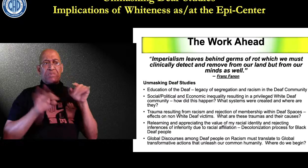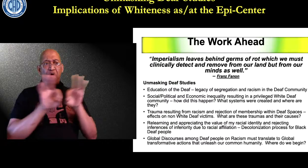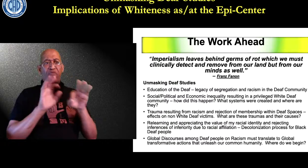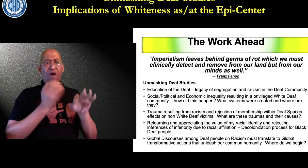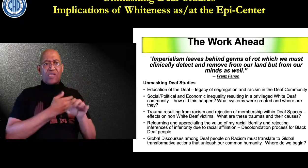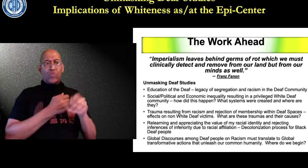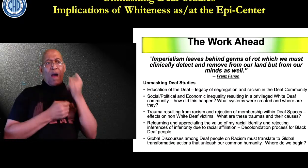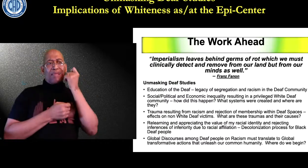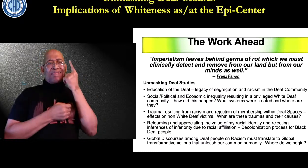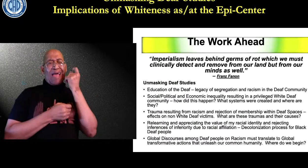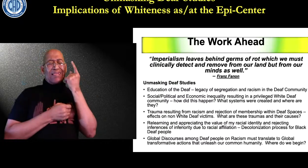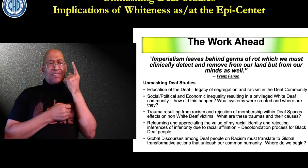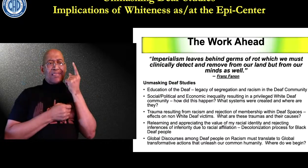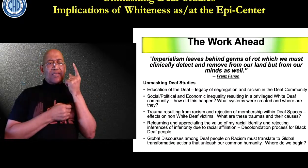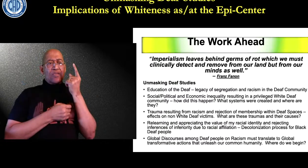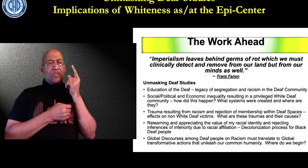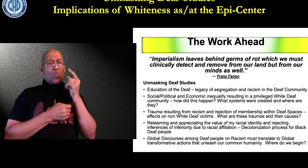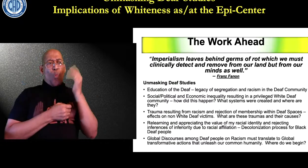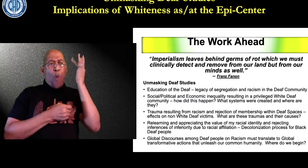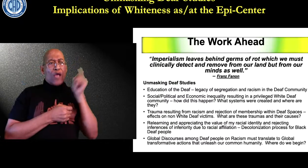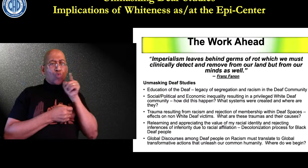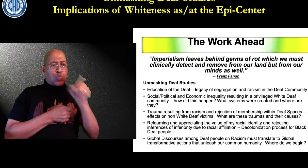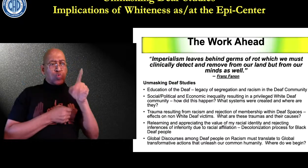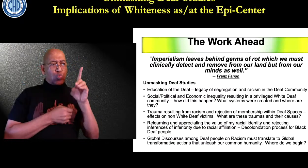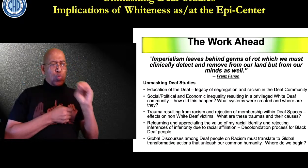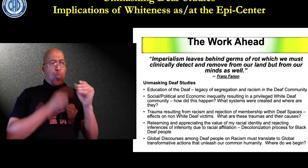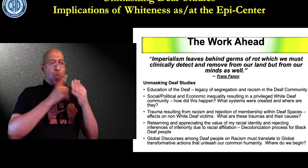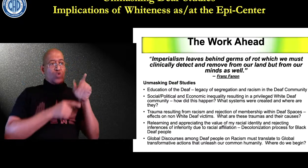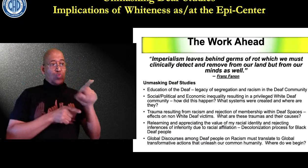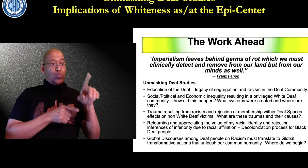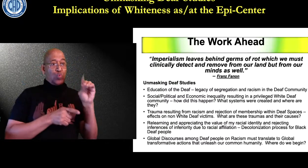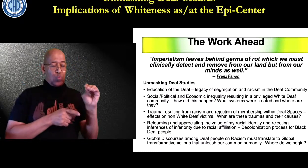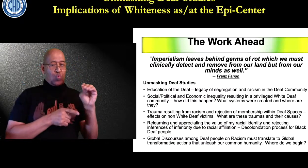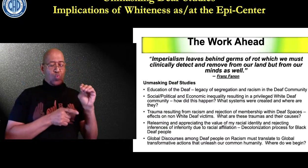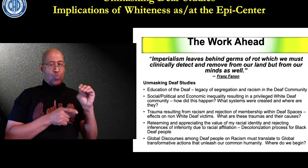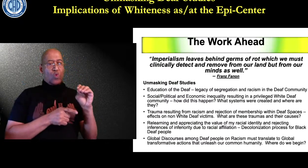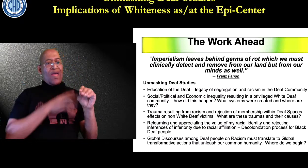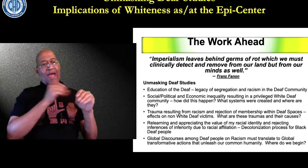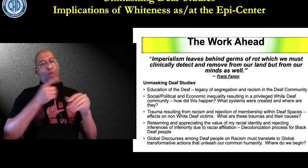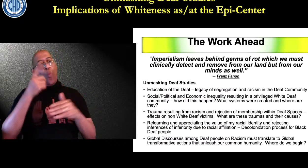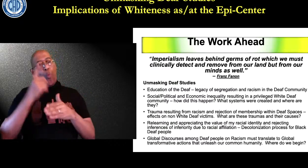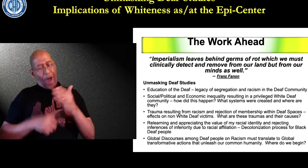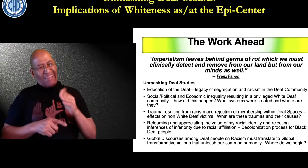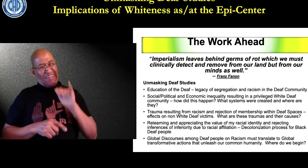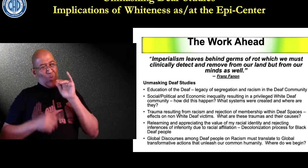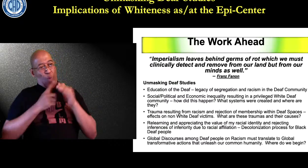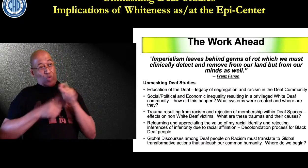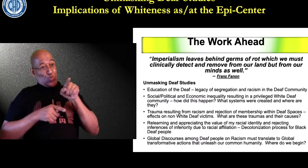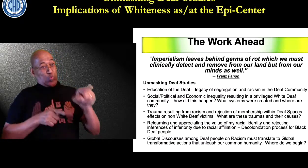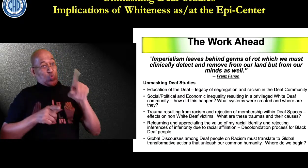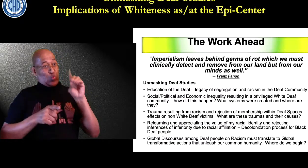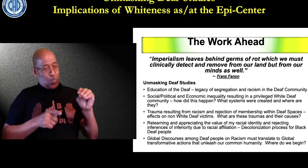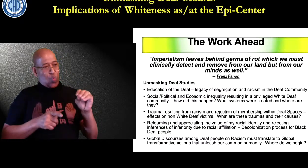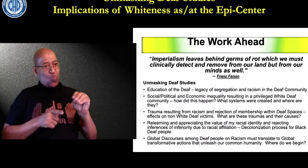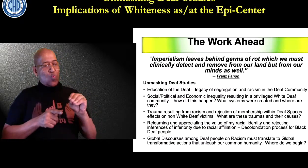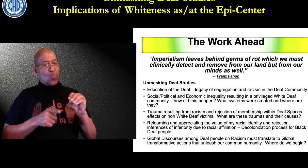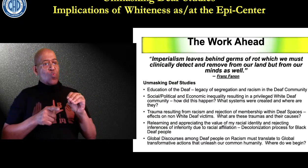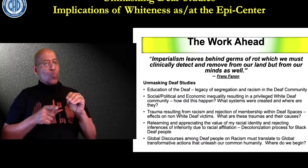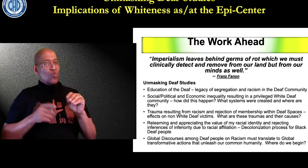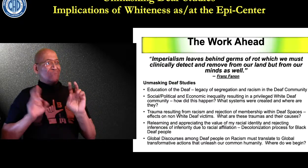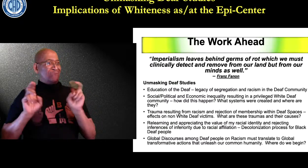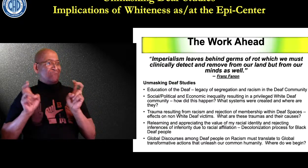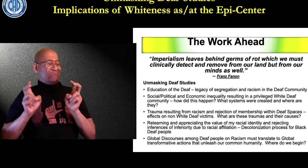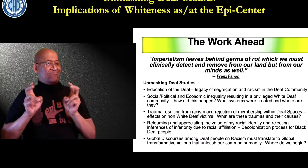it make you feel good and why? And it's really important for us to understand why you do what you do.